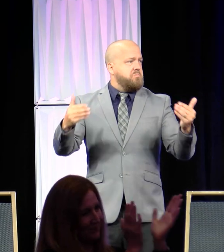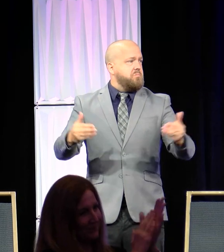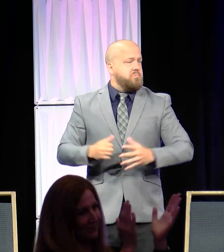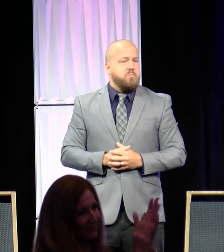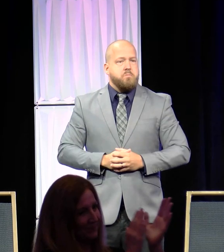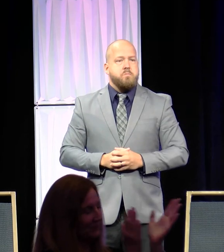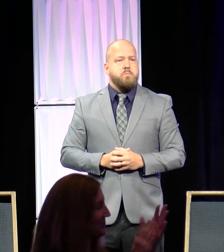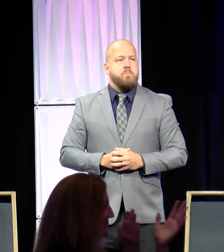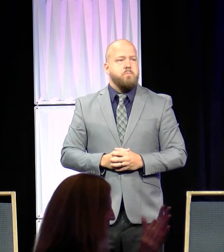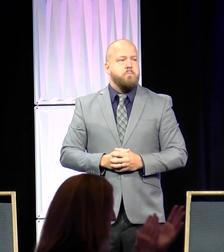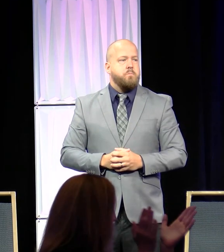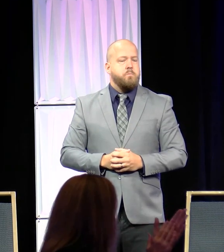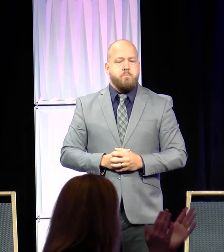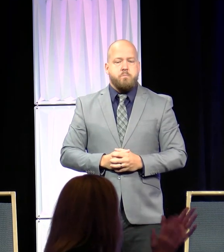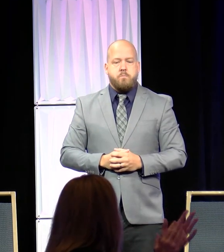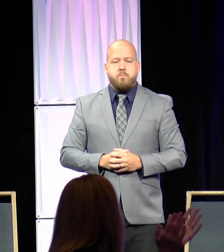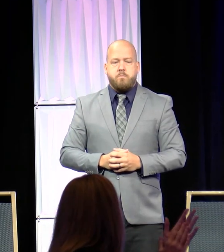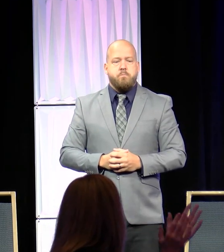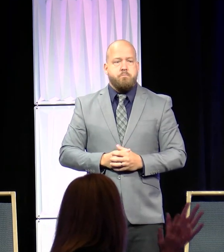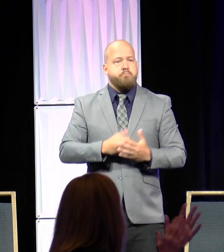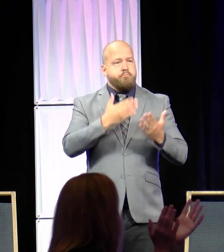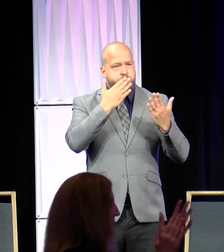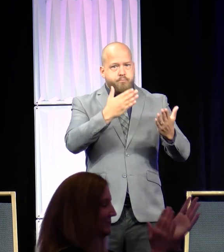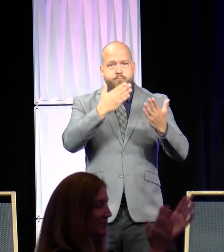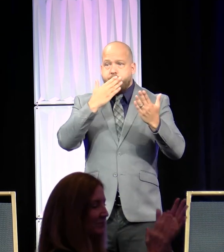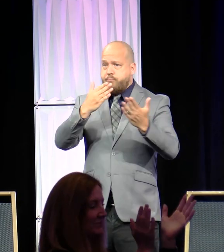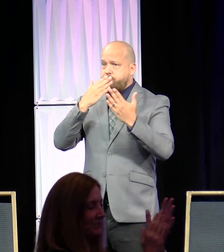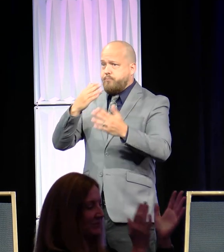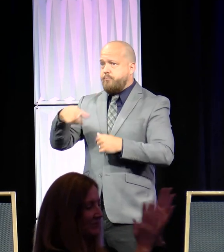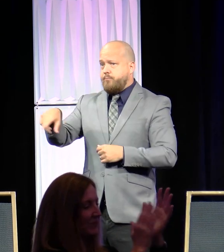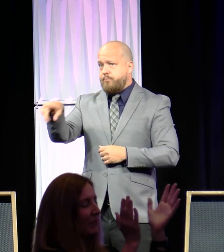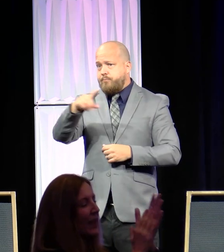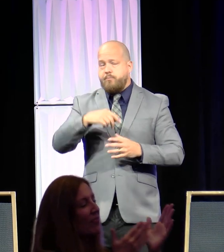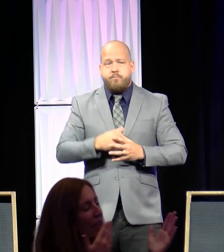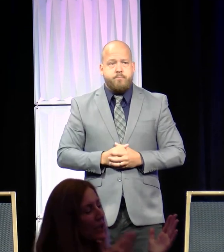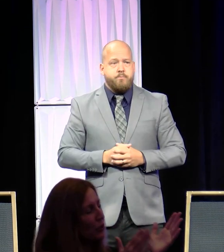Thank you so much. Thank you so much.